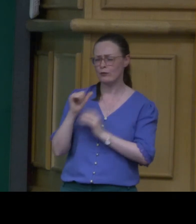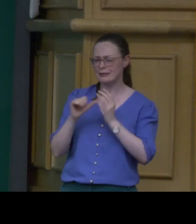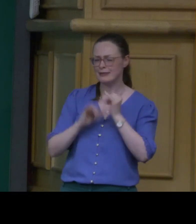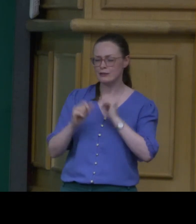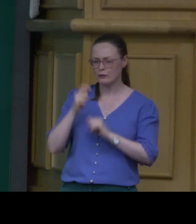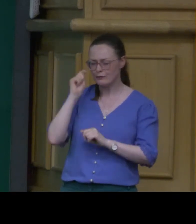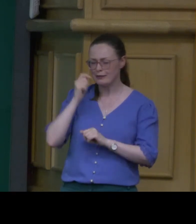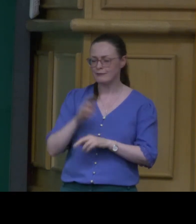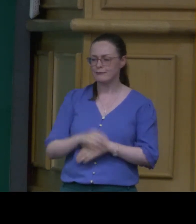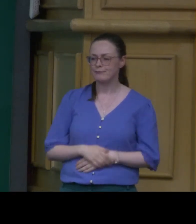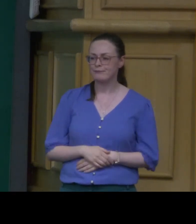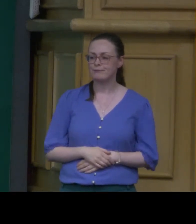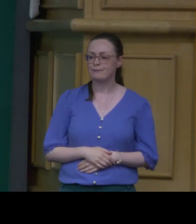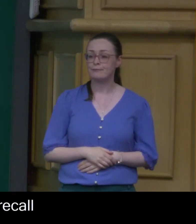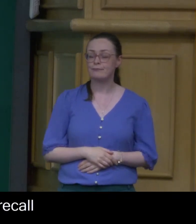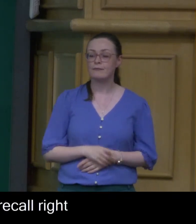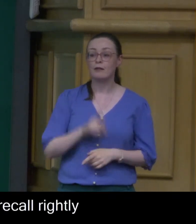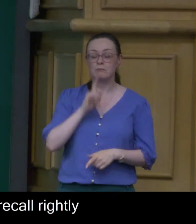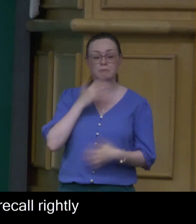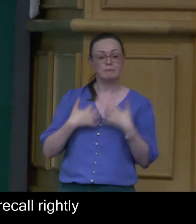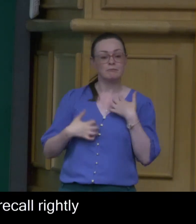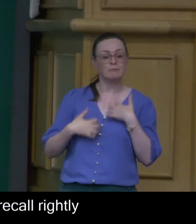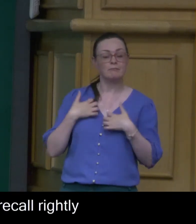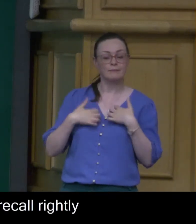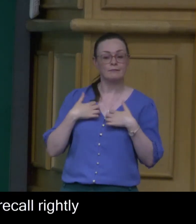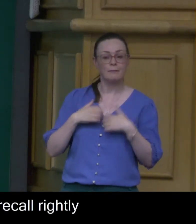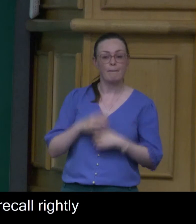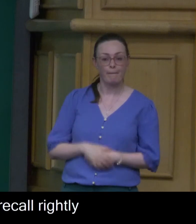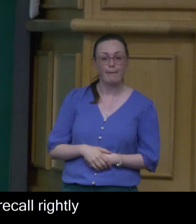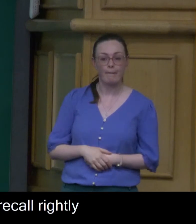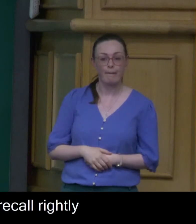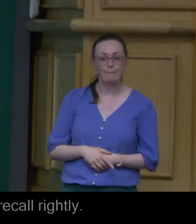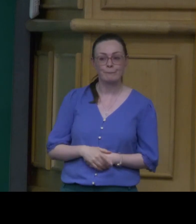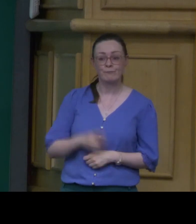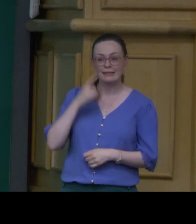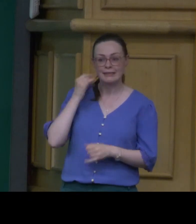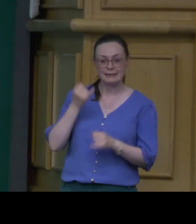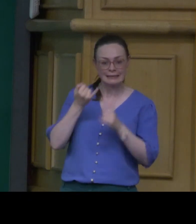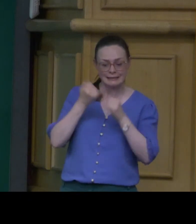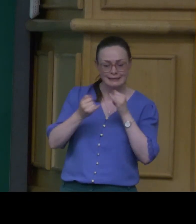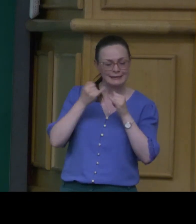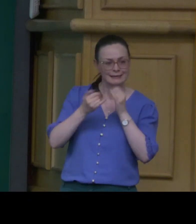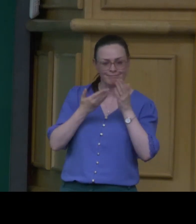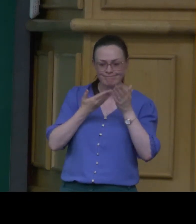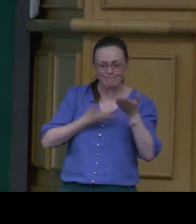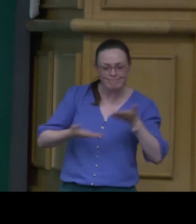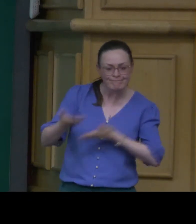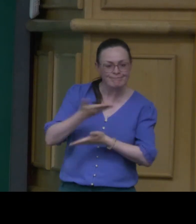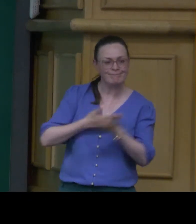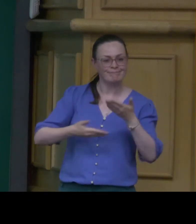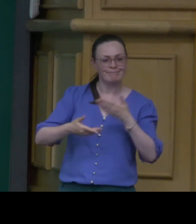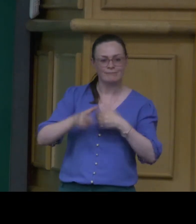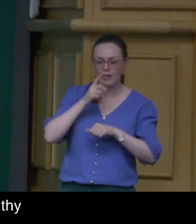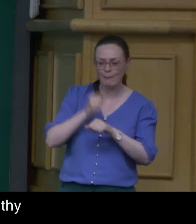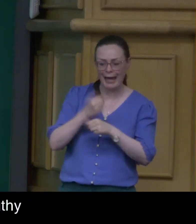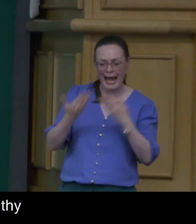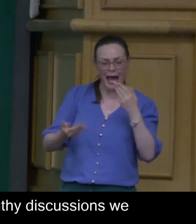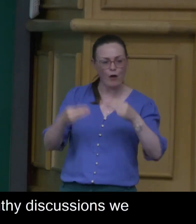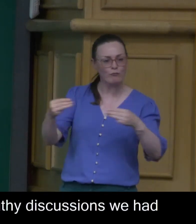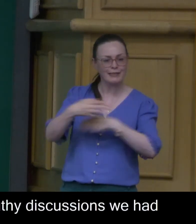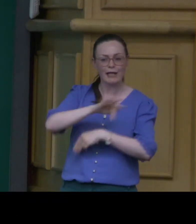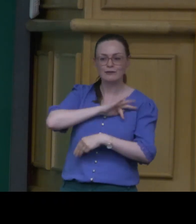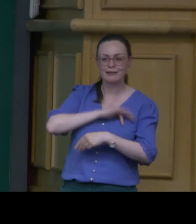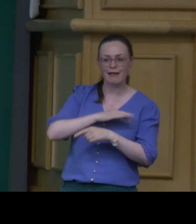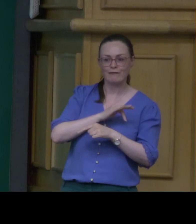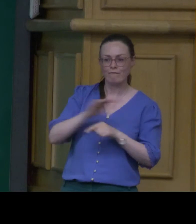rightly. It was very interesting in the detailed, lengthy discussions we had there as to how do we protect ourselves from